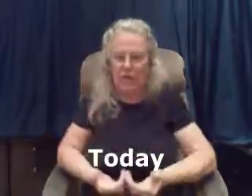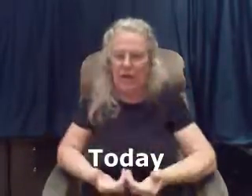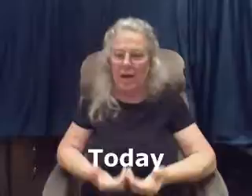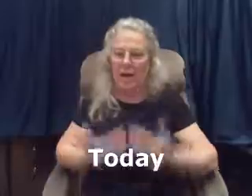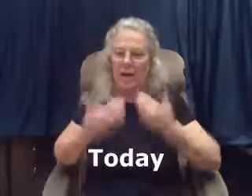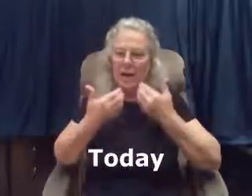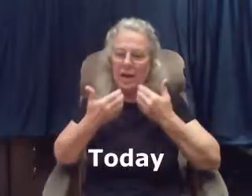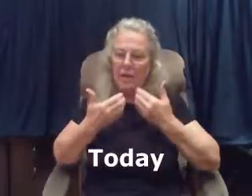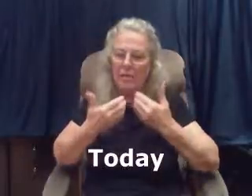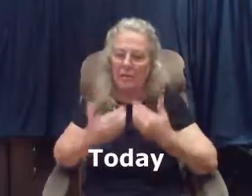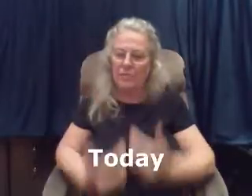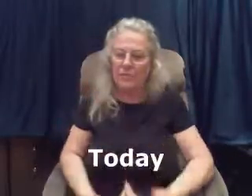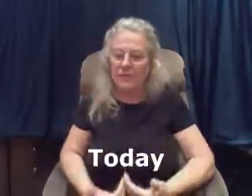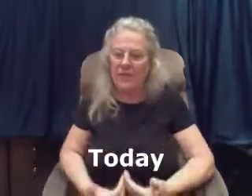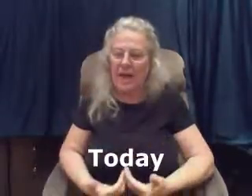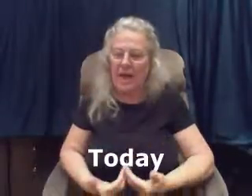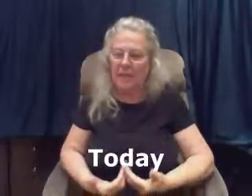down. Today.